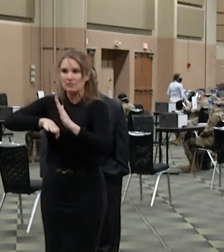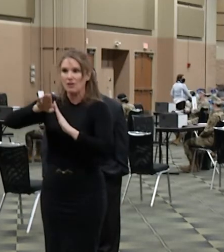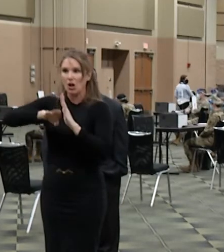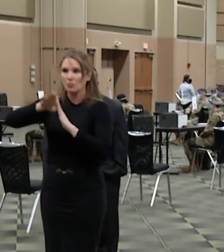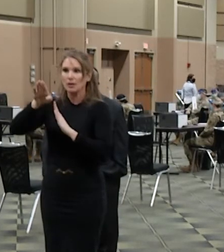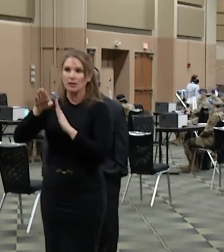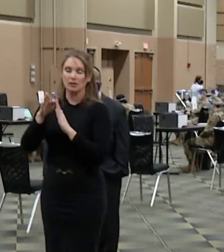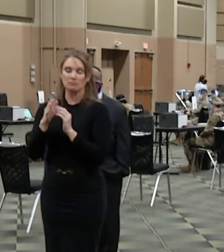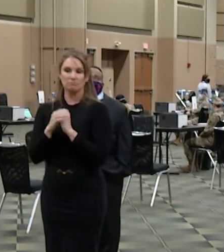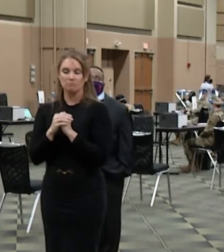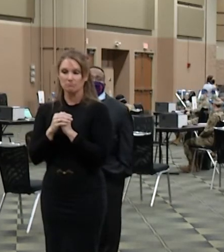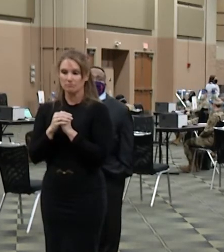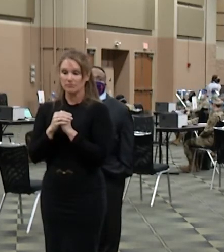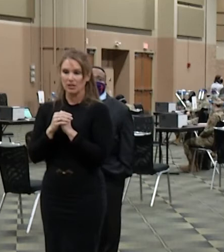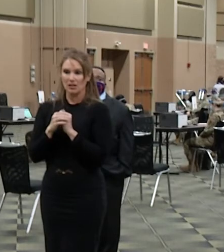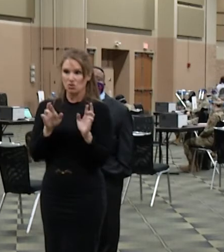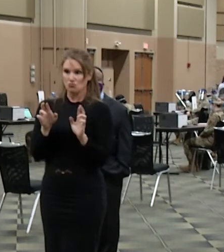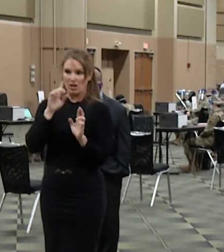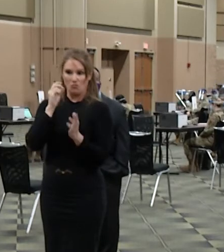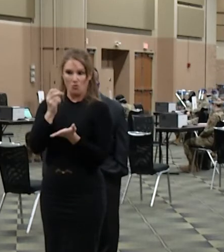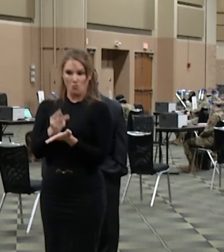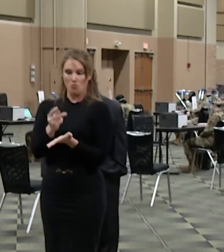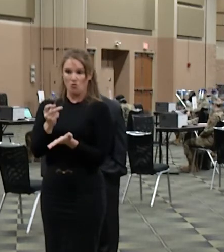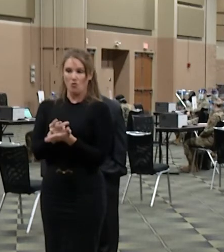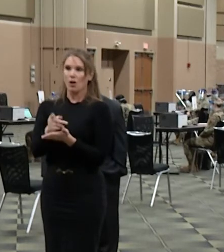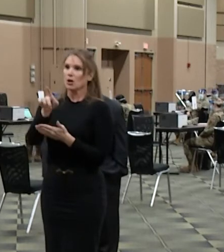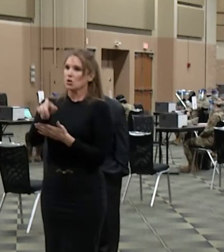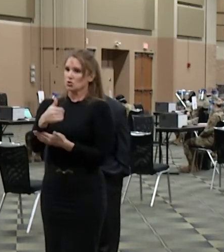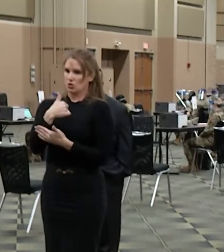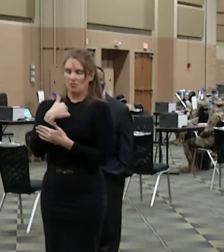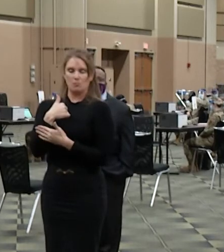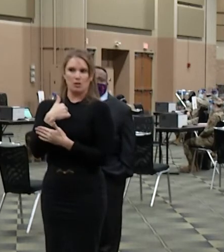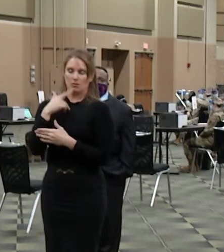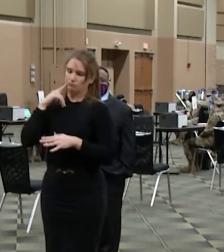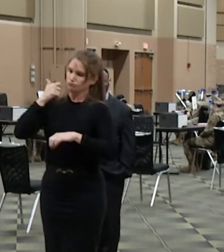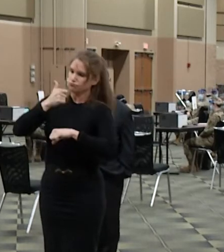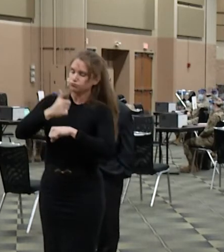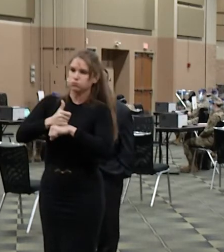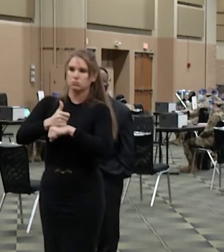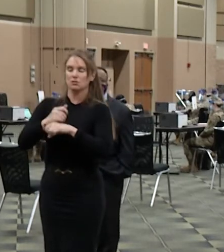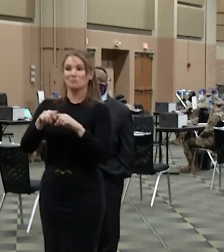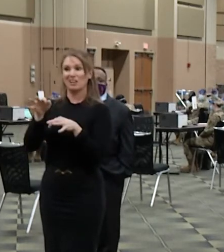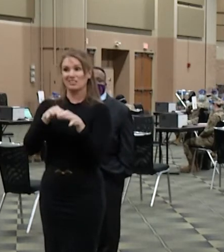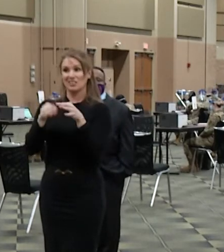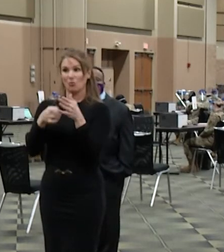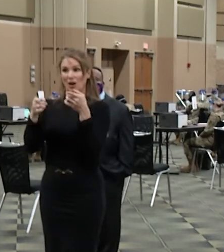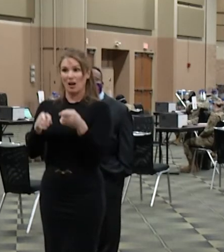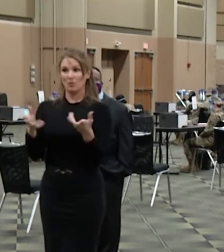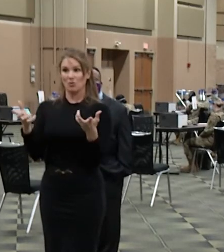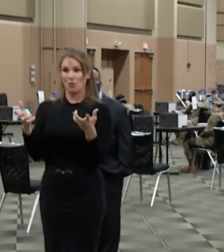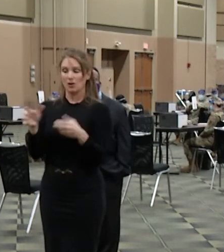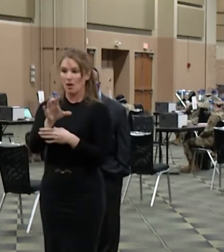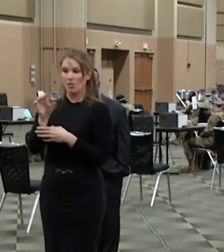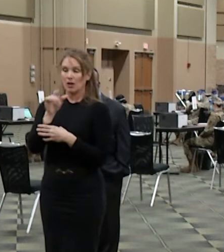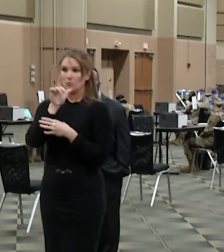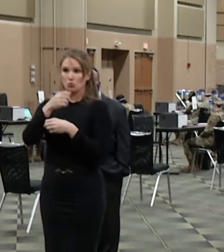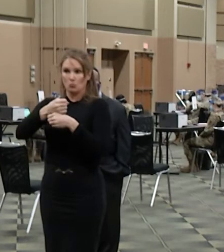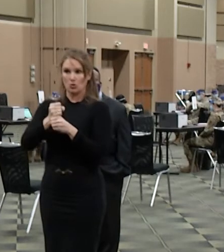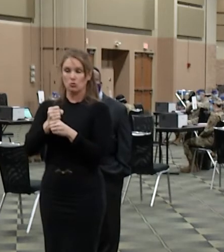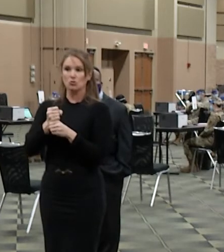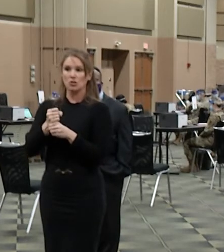and possibly ready for approval. It should have been invoked. Instead, what's happened is that the companies that are